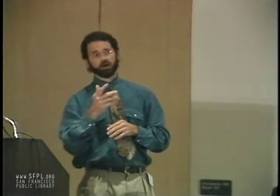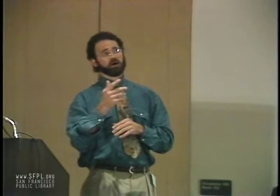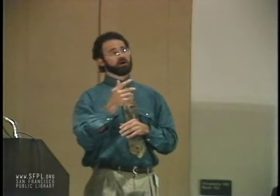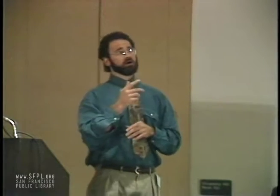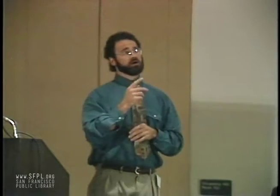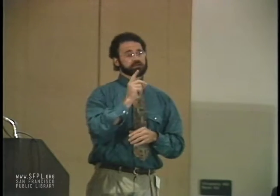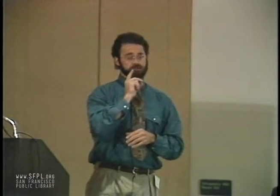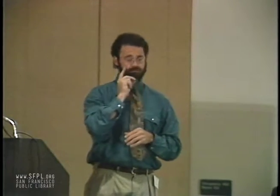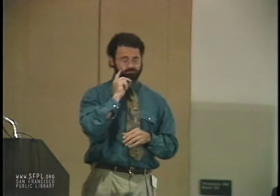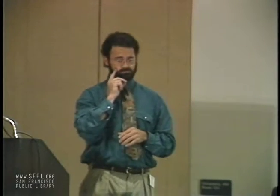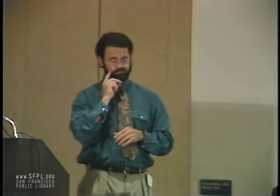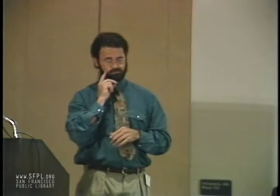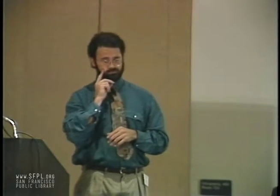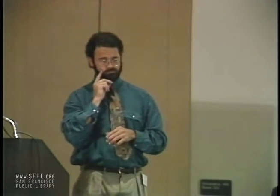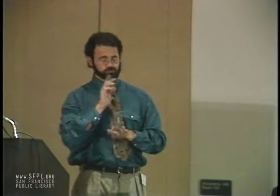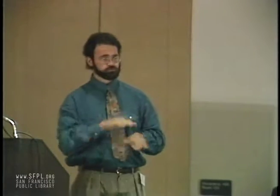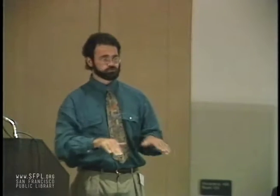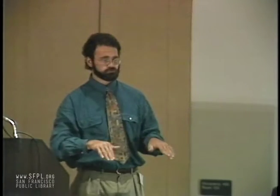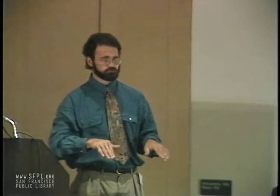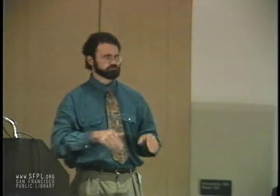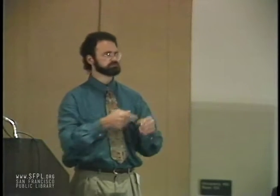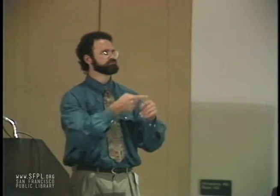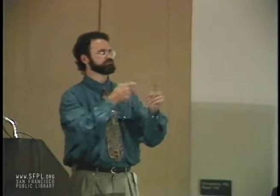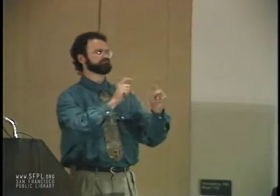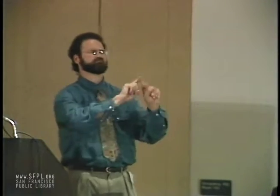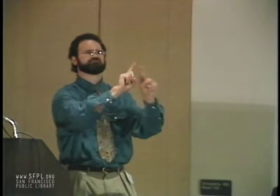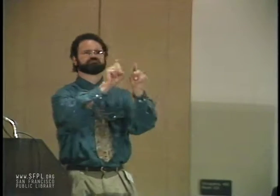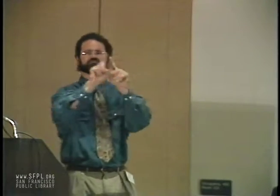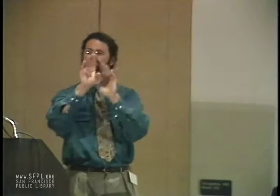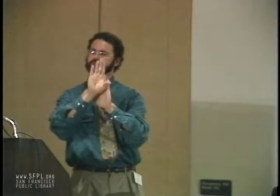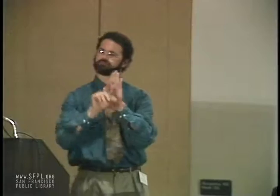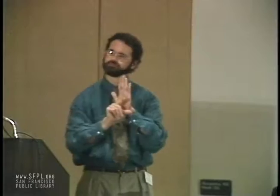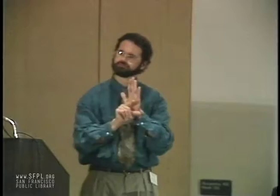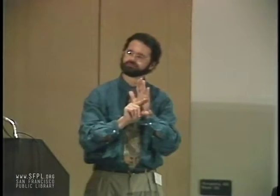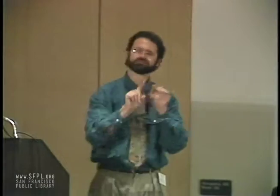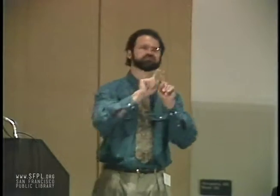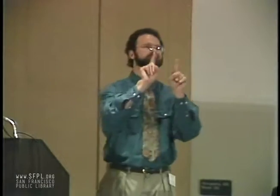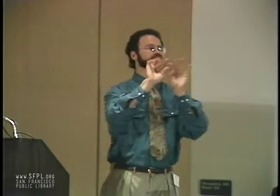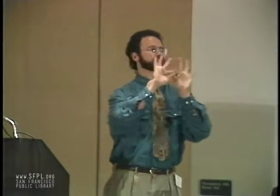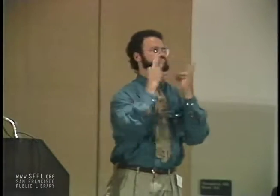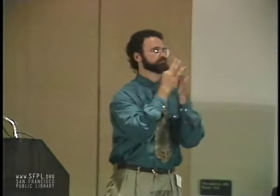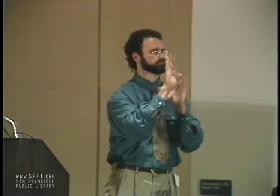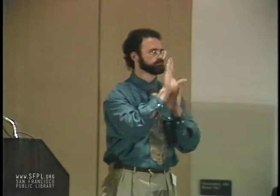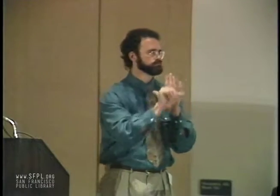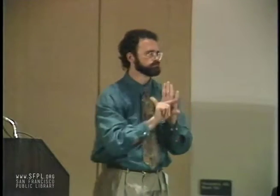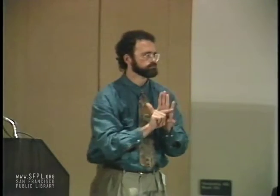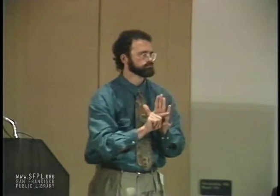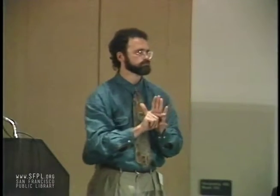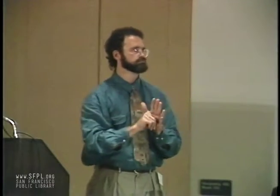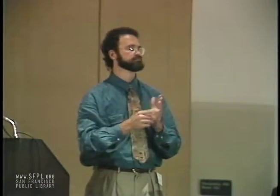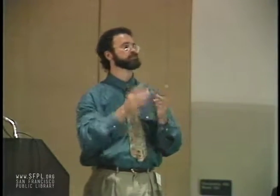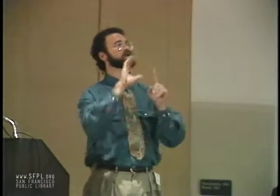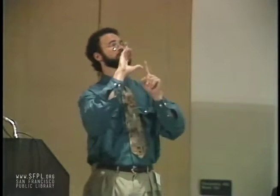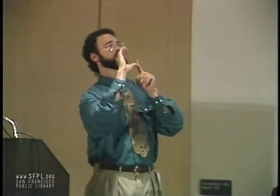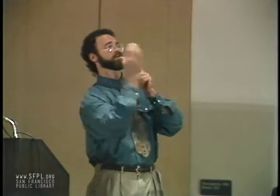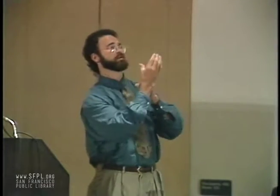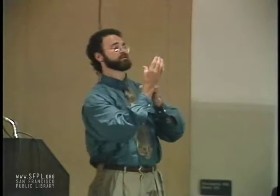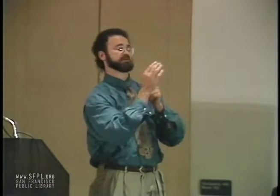within deaf culture and the community. Deaf children from all walks of life, all different kinds of family backgrounds.